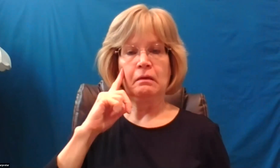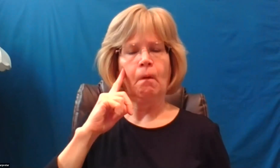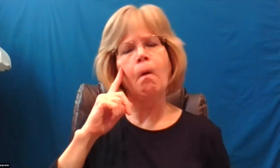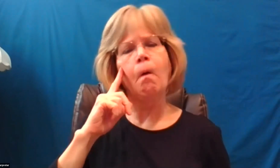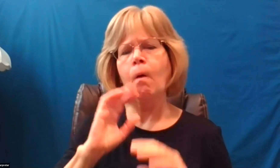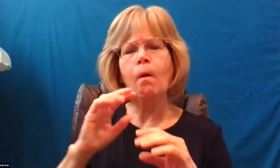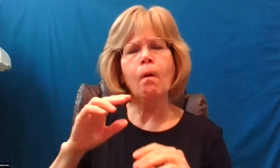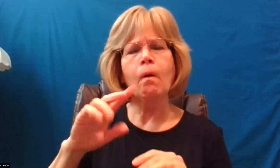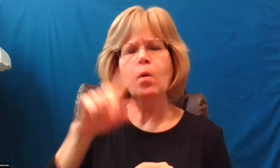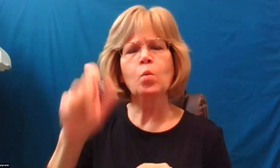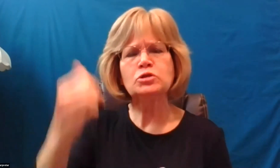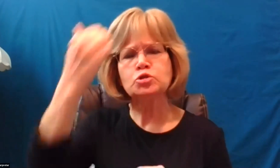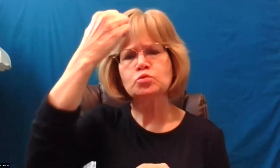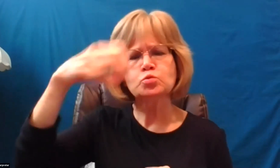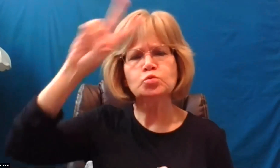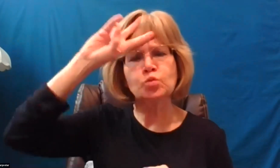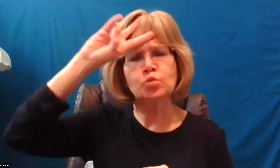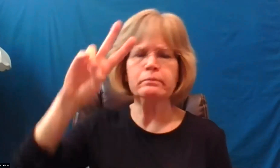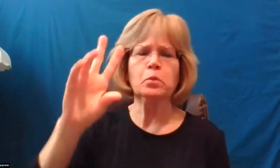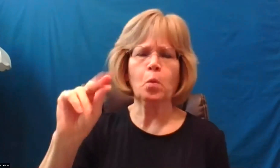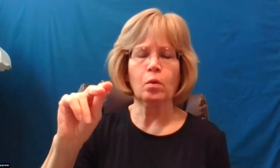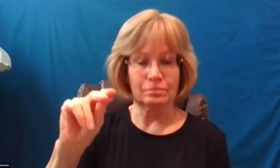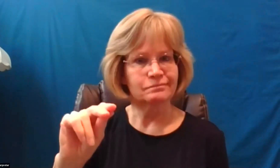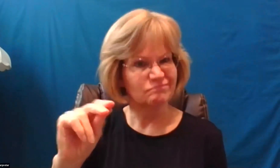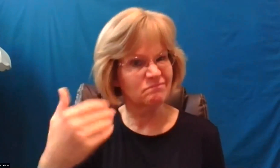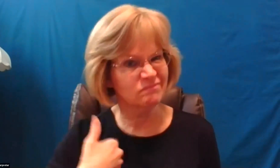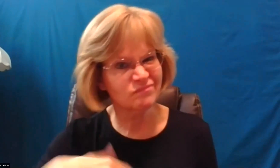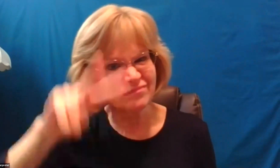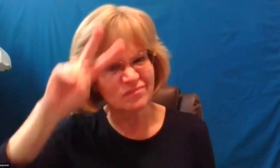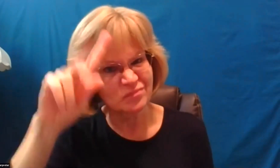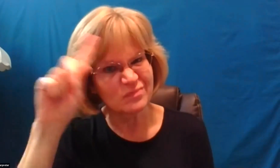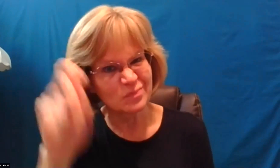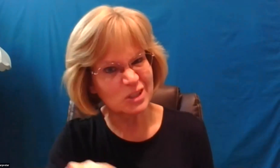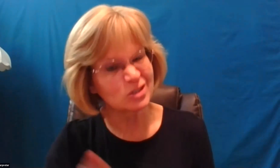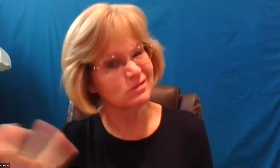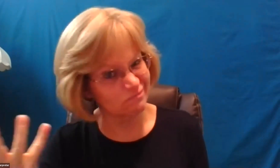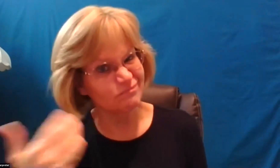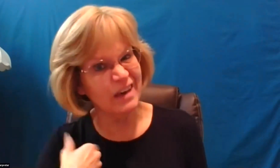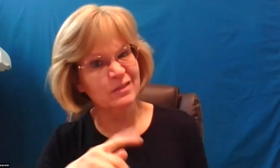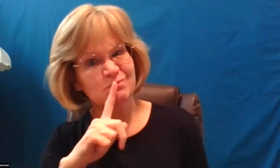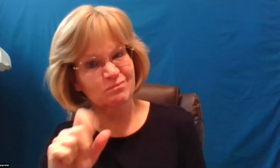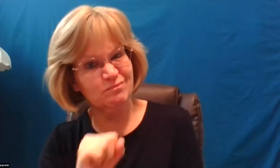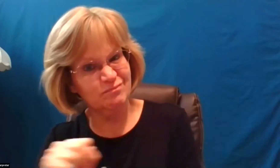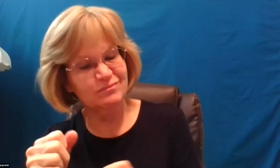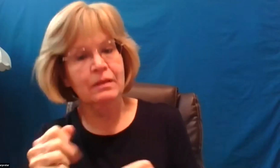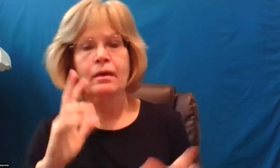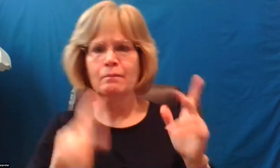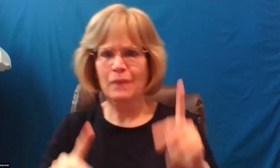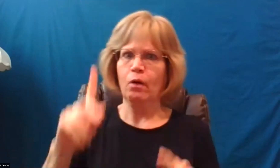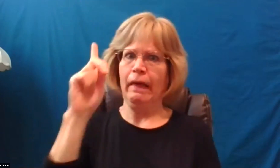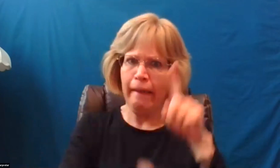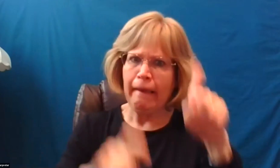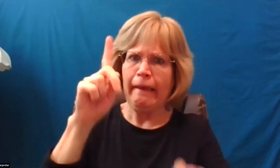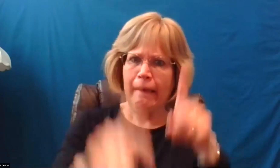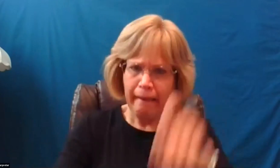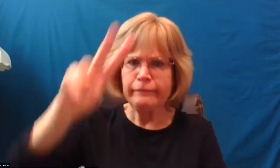questions. There are. Humans have a penchant for asking stupid